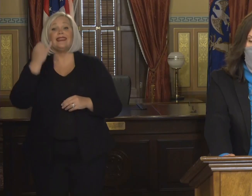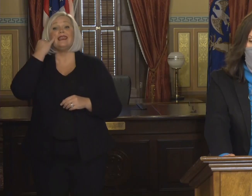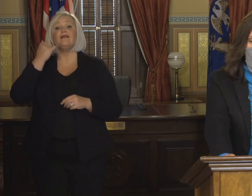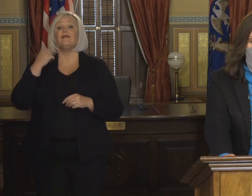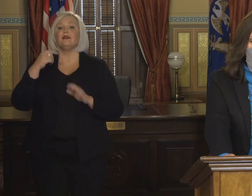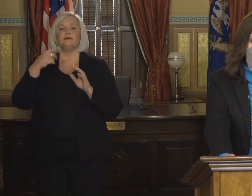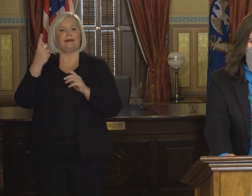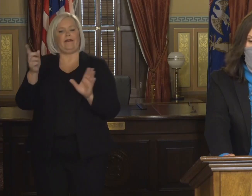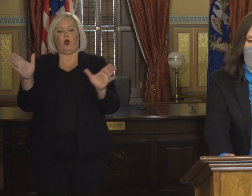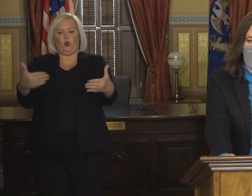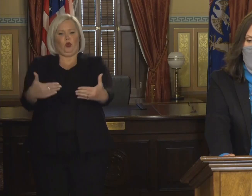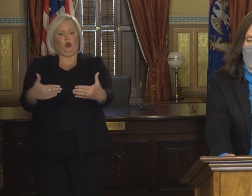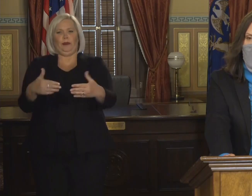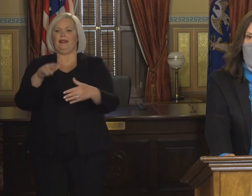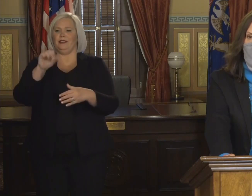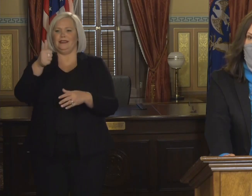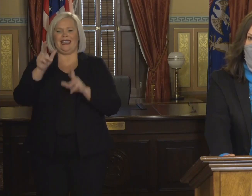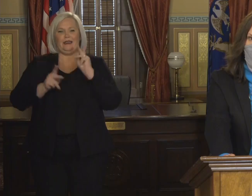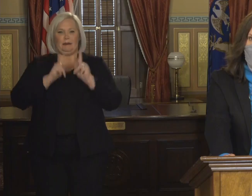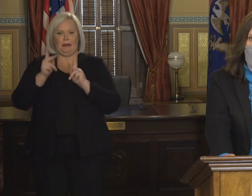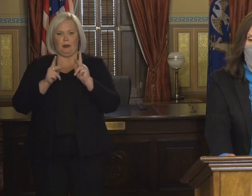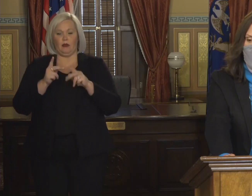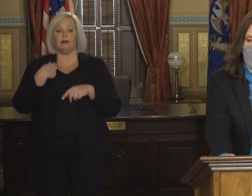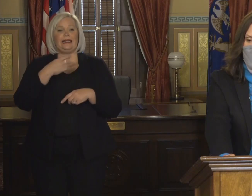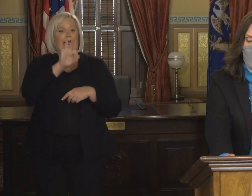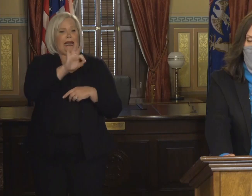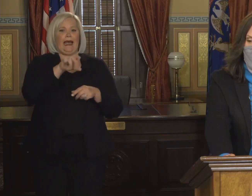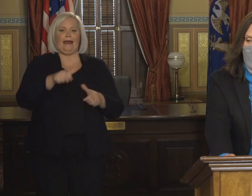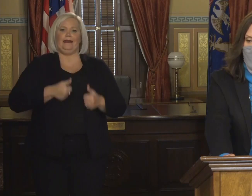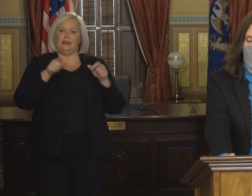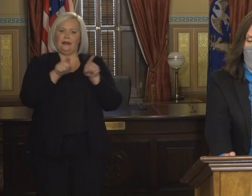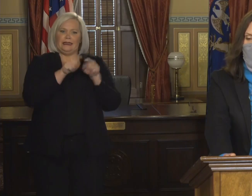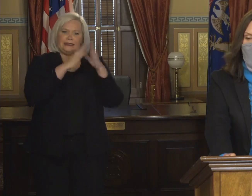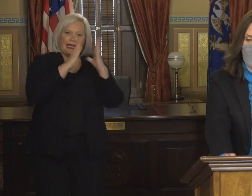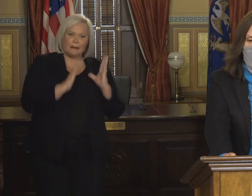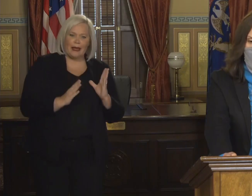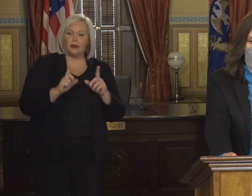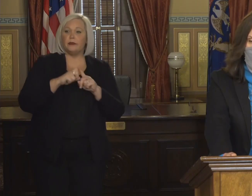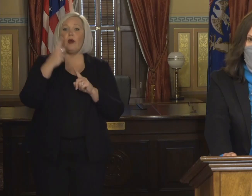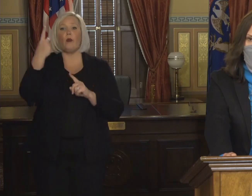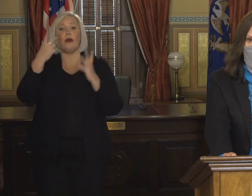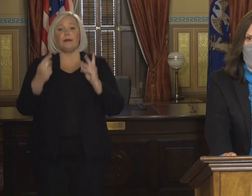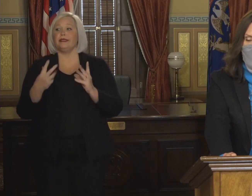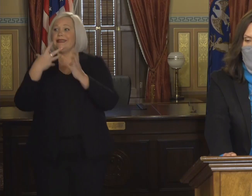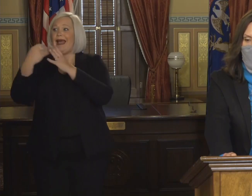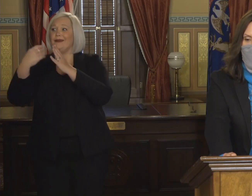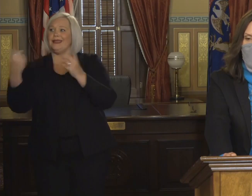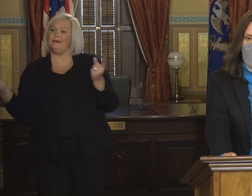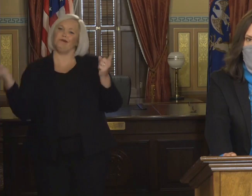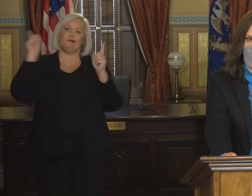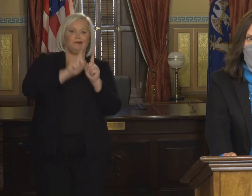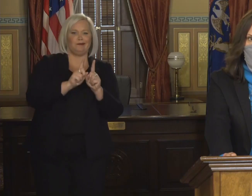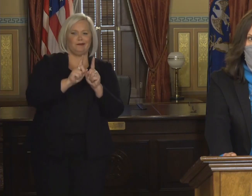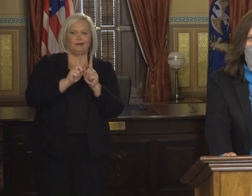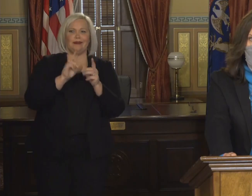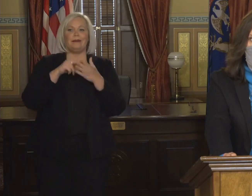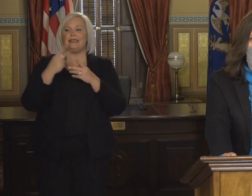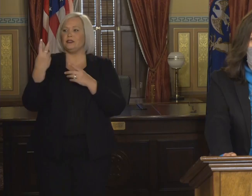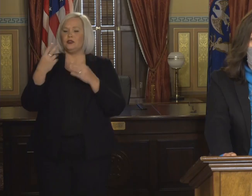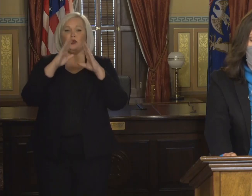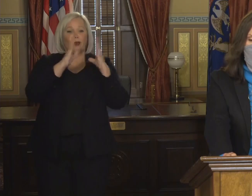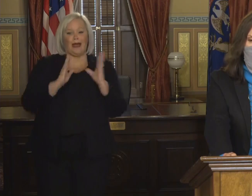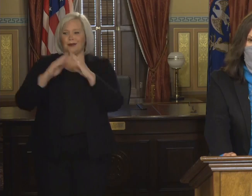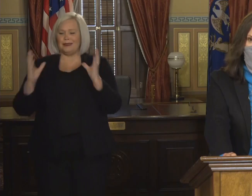inside, if they are 9 from the same household and one person coming over, well, you've just combined 2